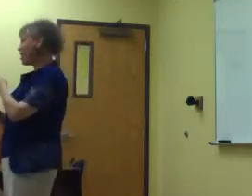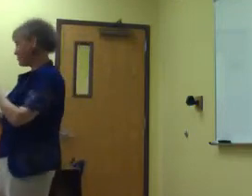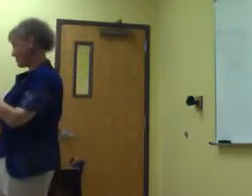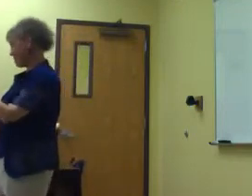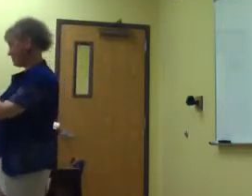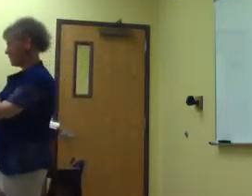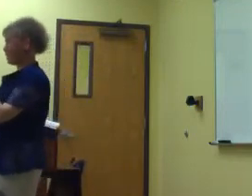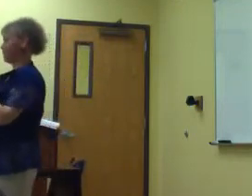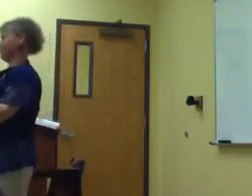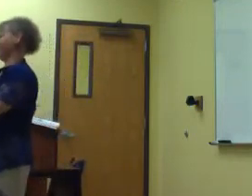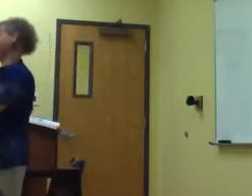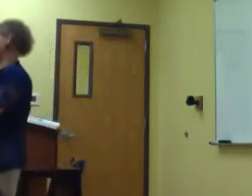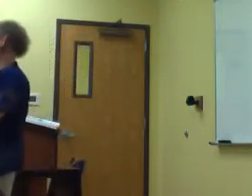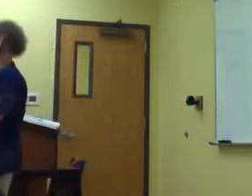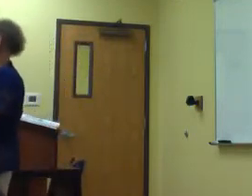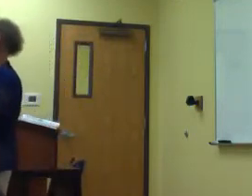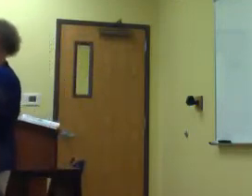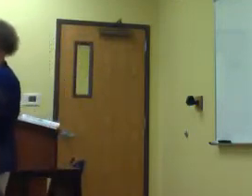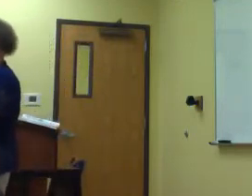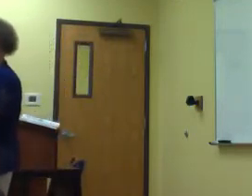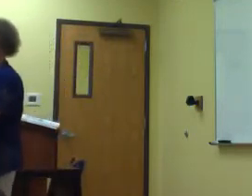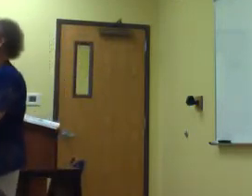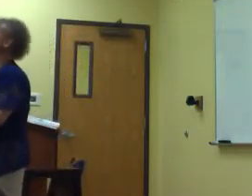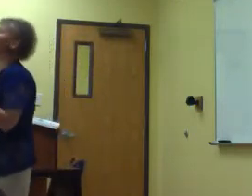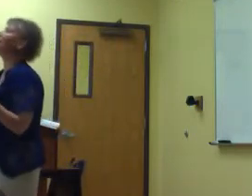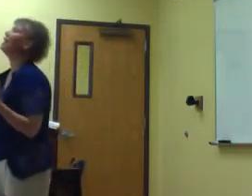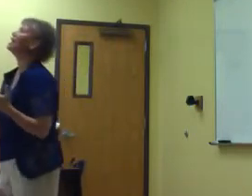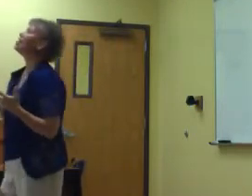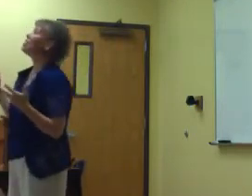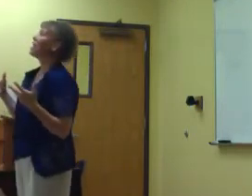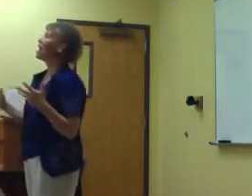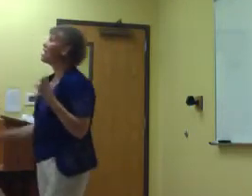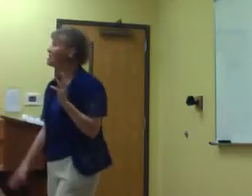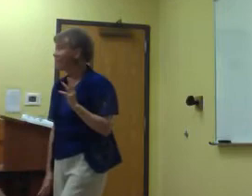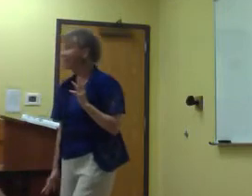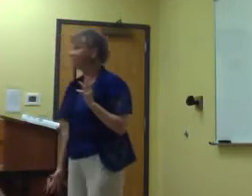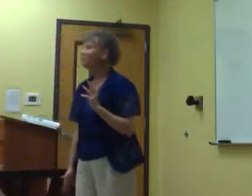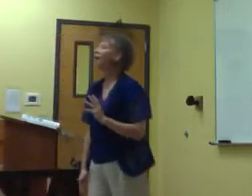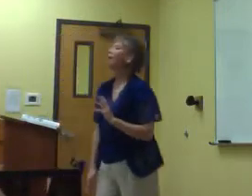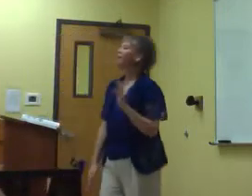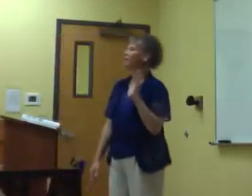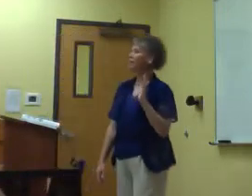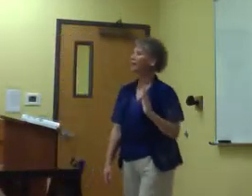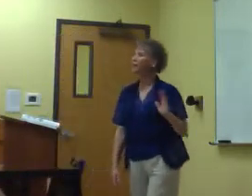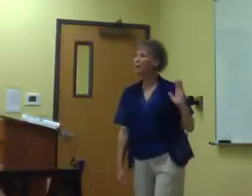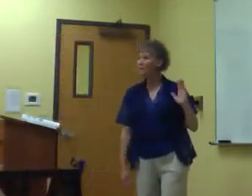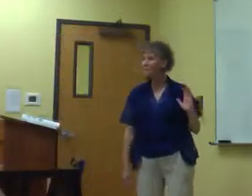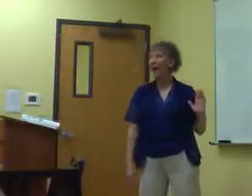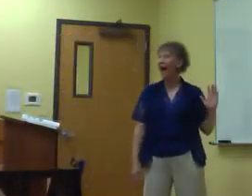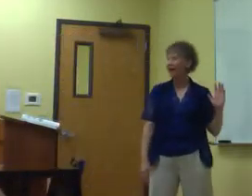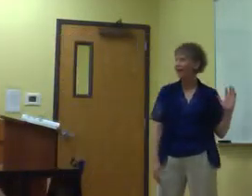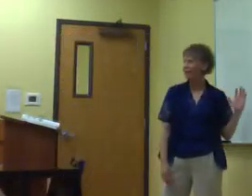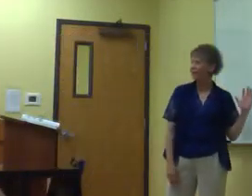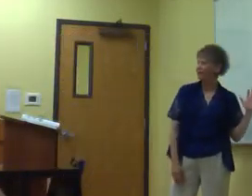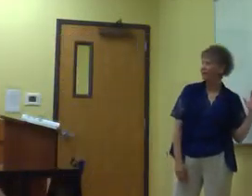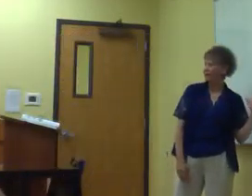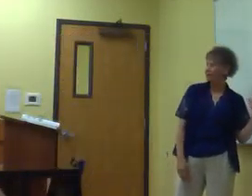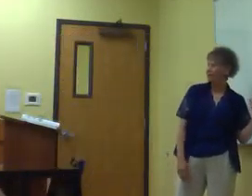Coffee. That's coffee. All right. Again, think back.